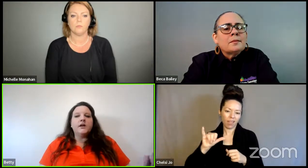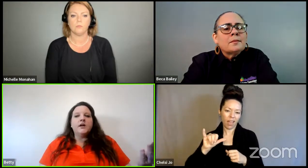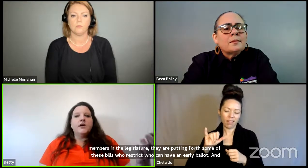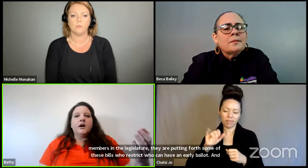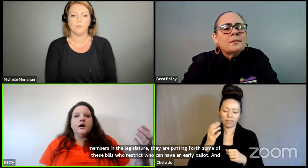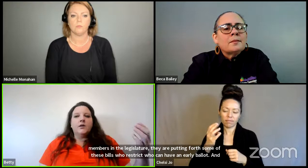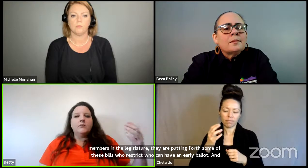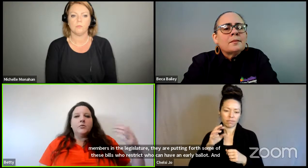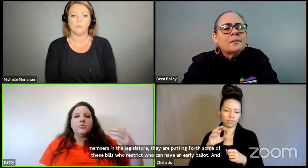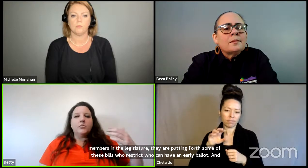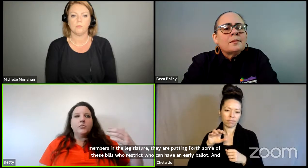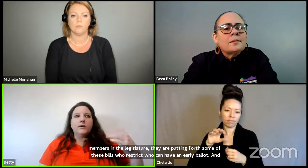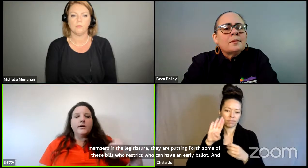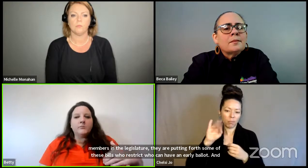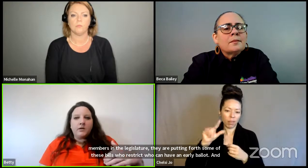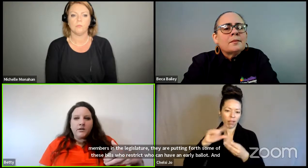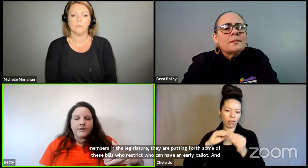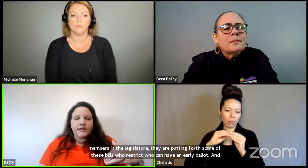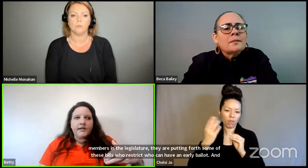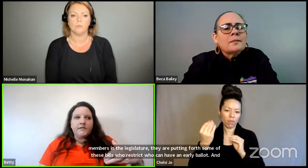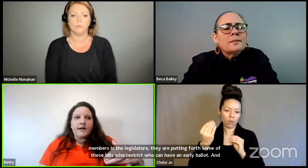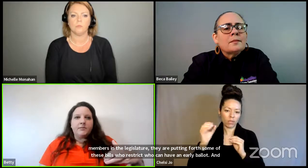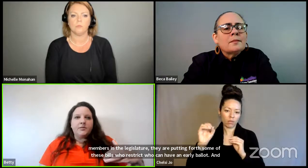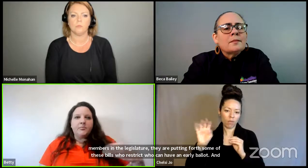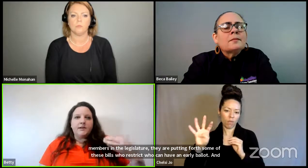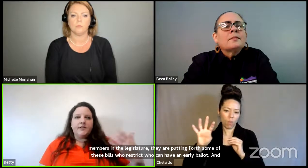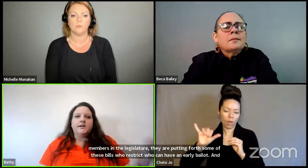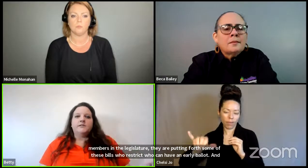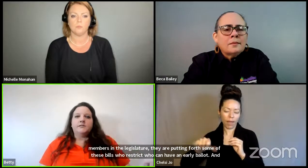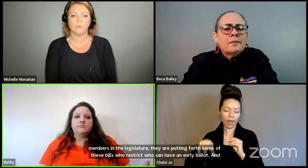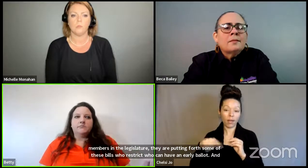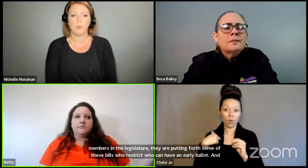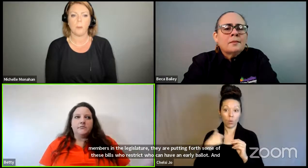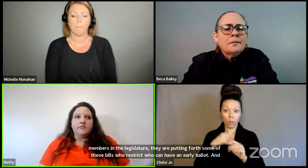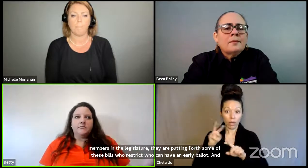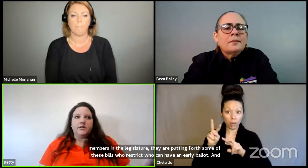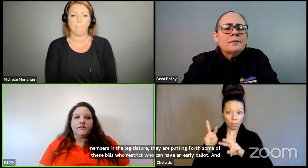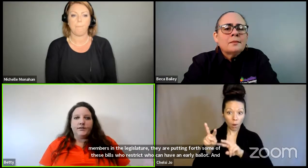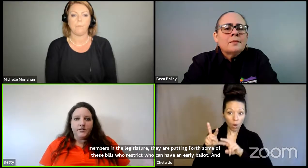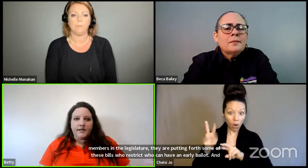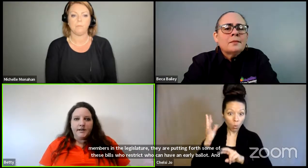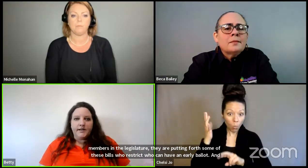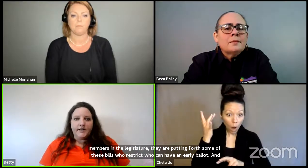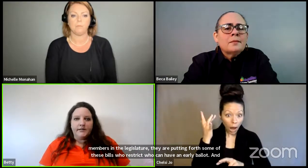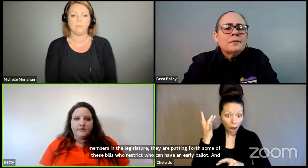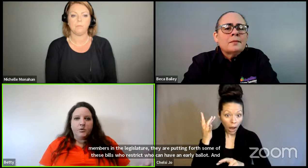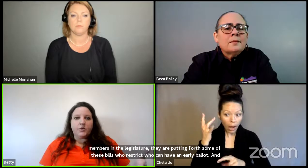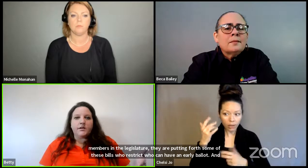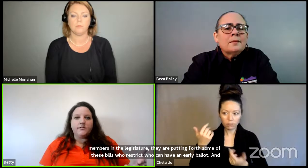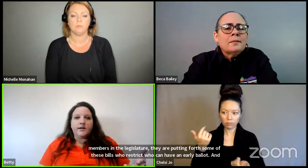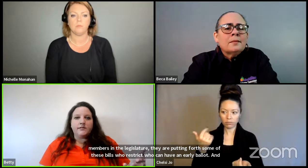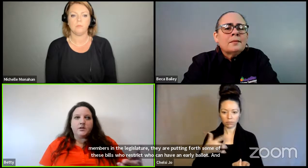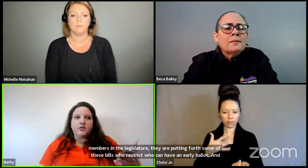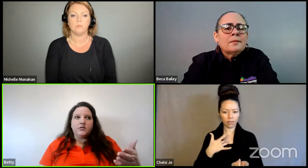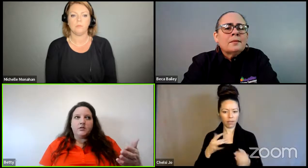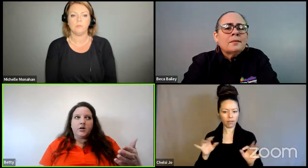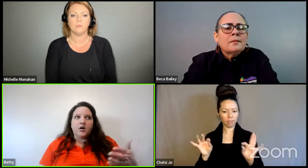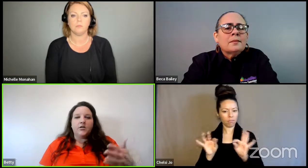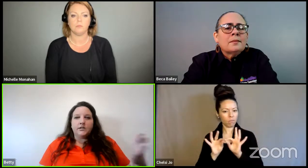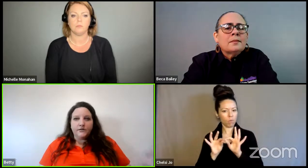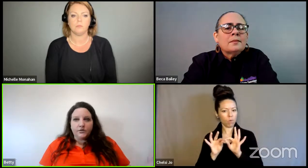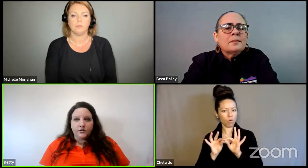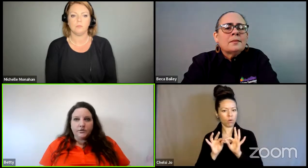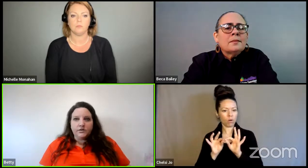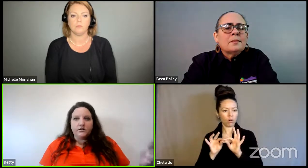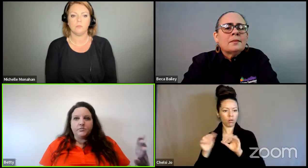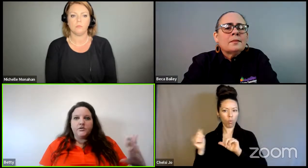1404. We are monitoring that bill because we feel that it's important that